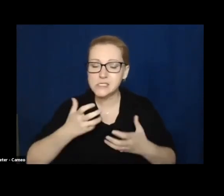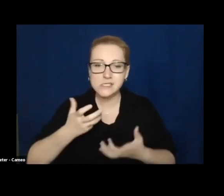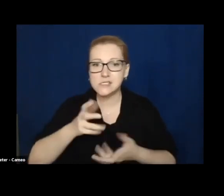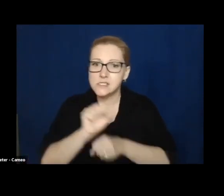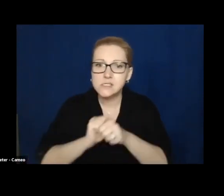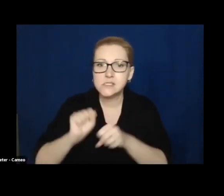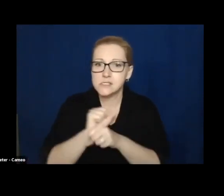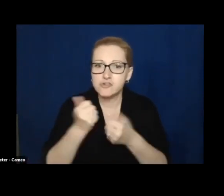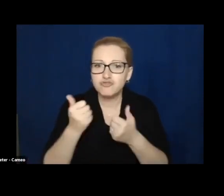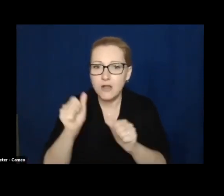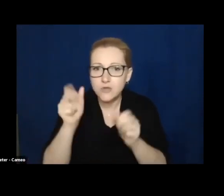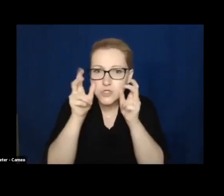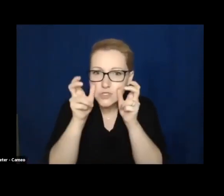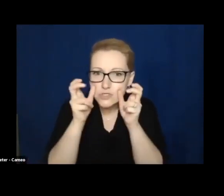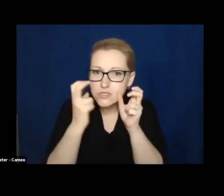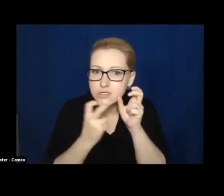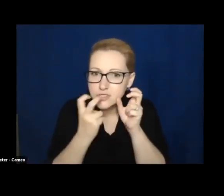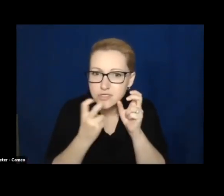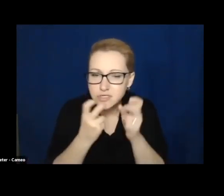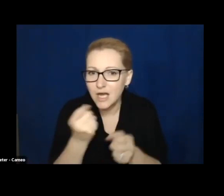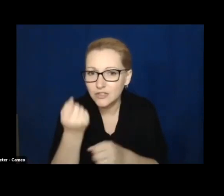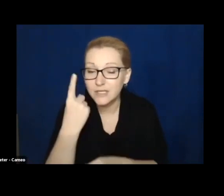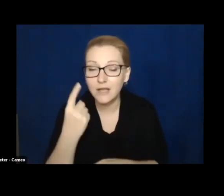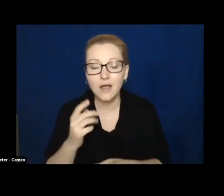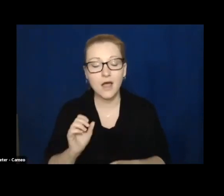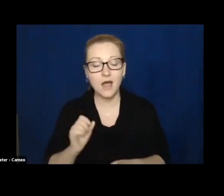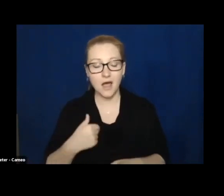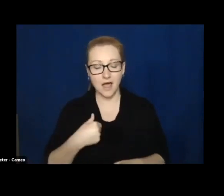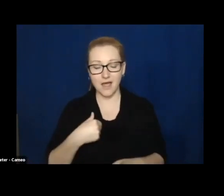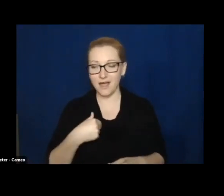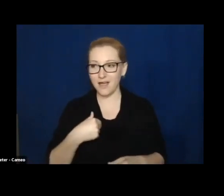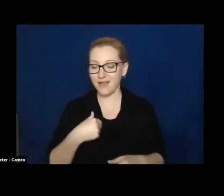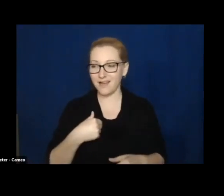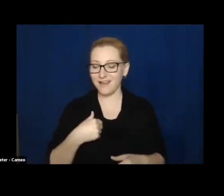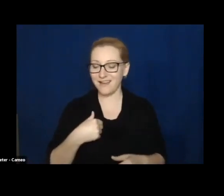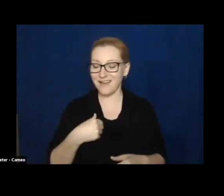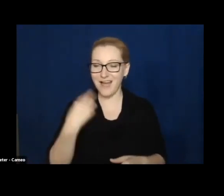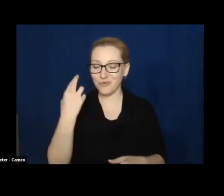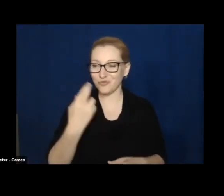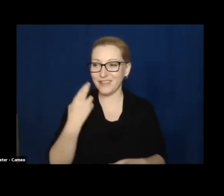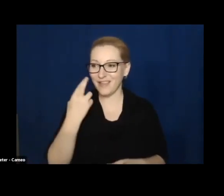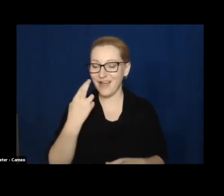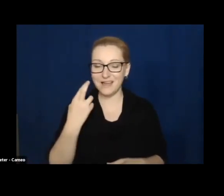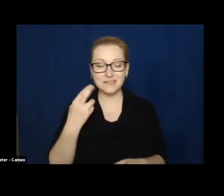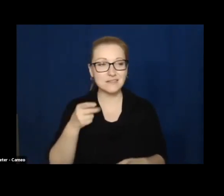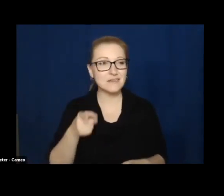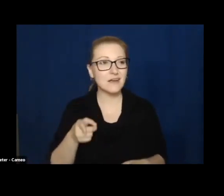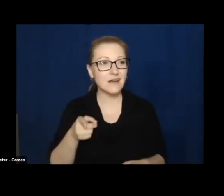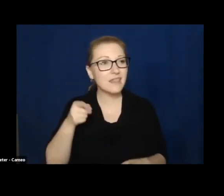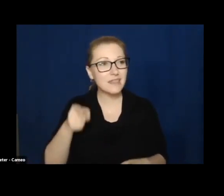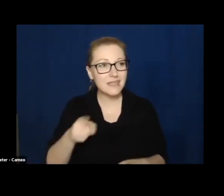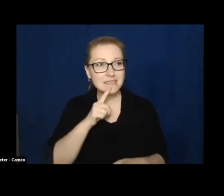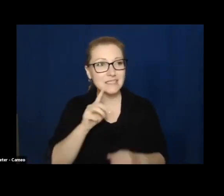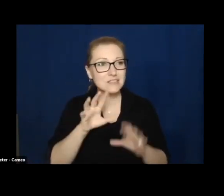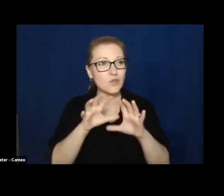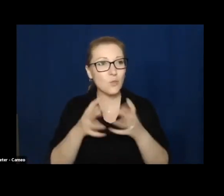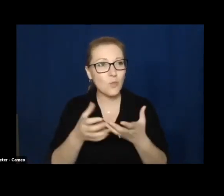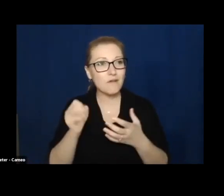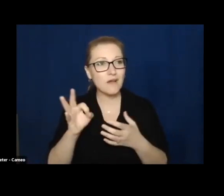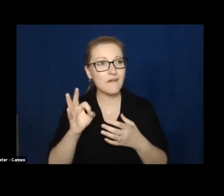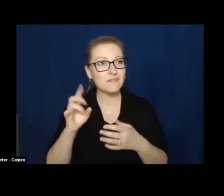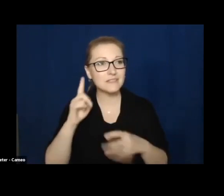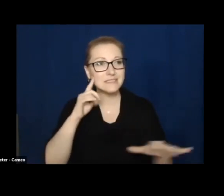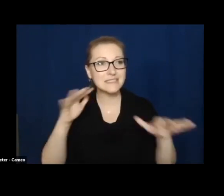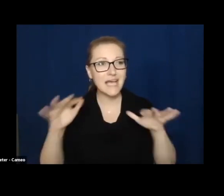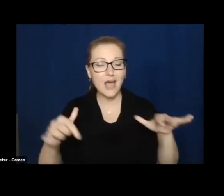this person. I had a moment where I realized, oh my gosh, this is the world of sound that